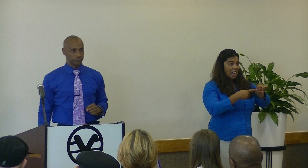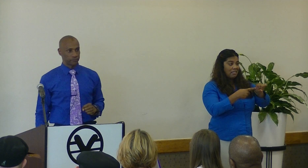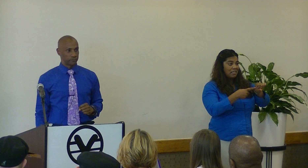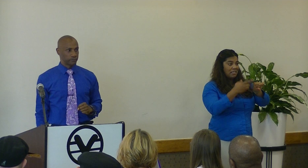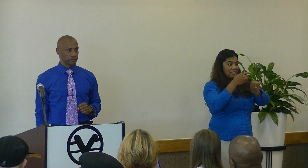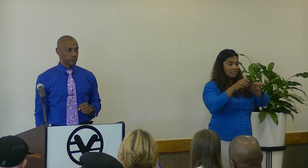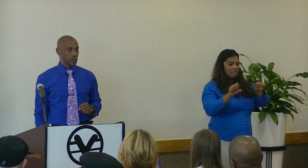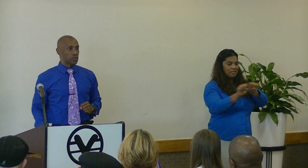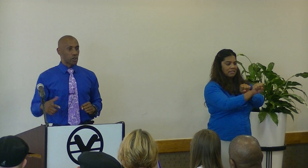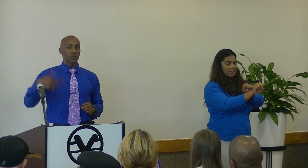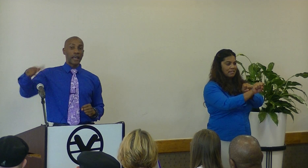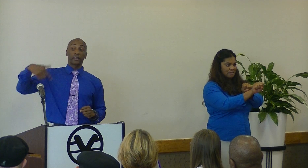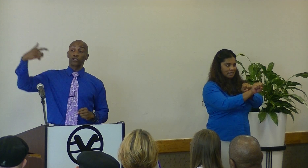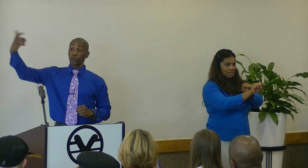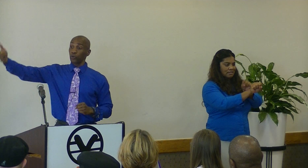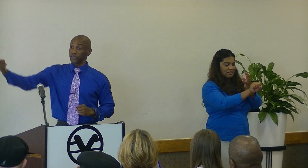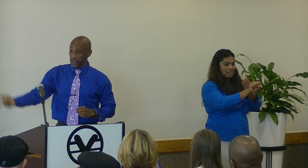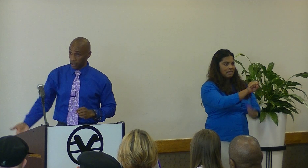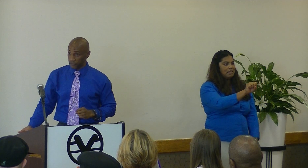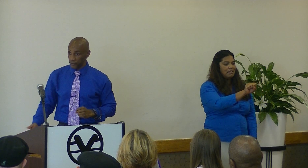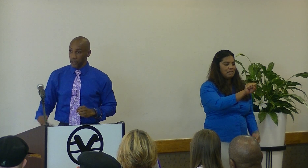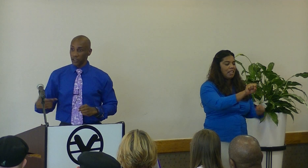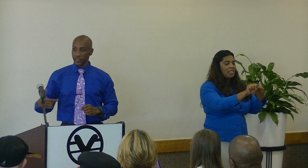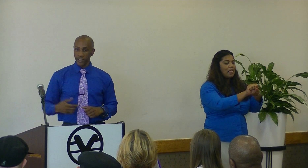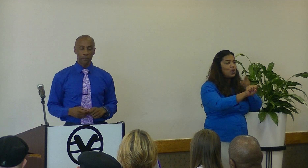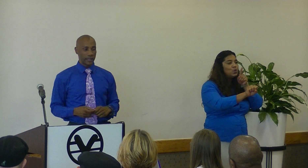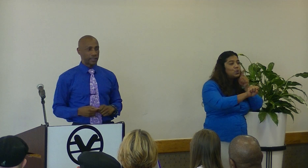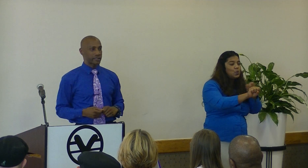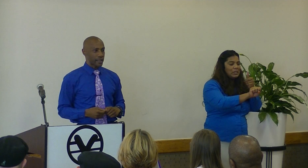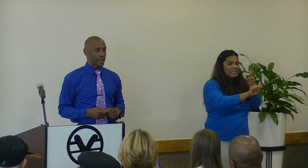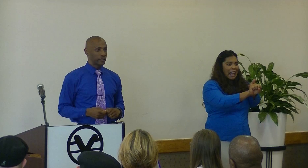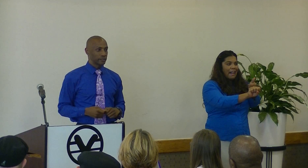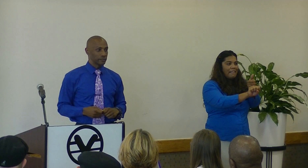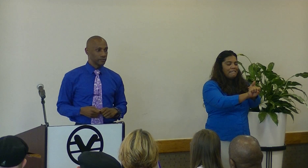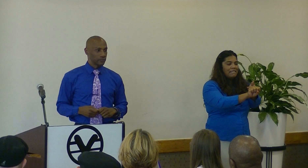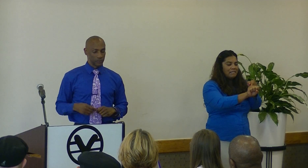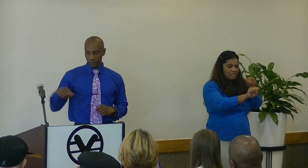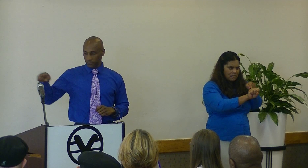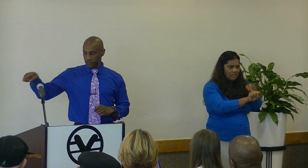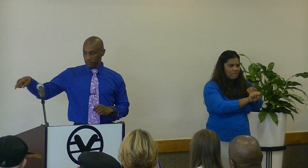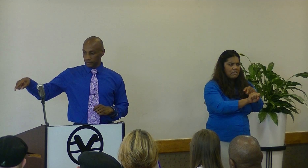moment. So that the true self could step in and say,